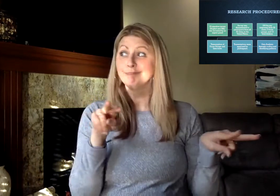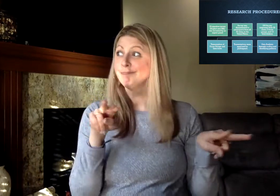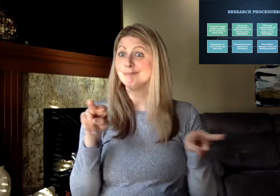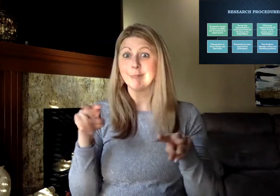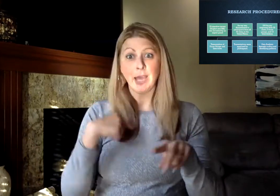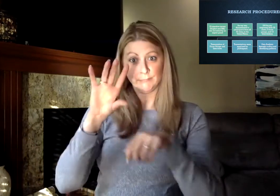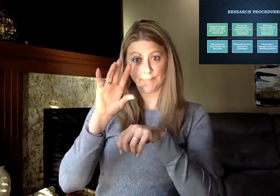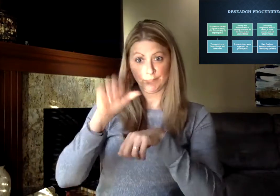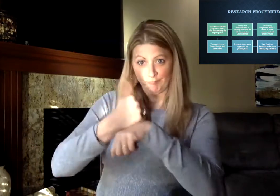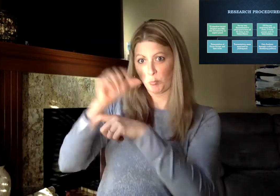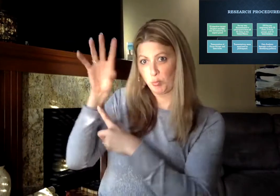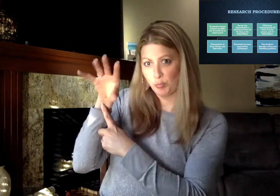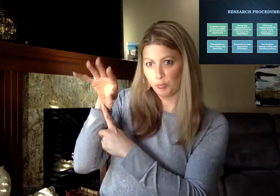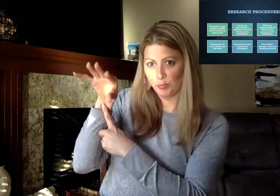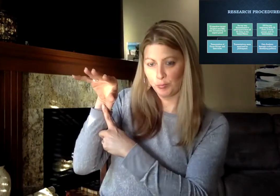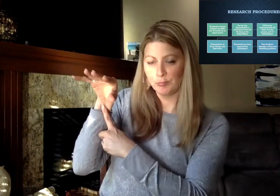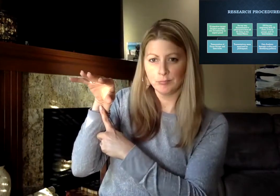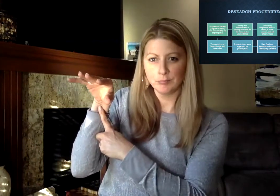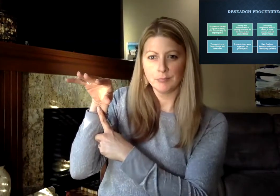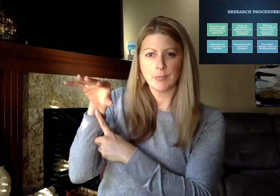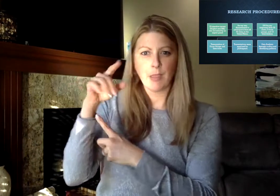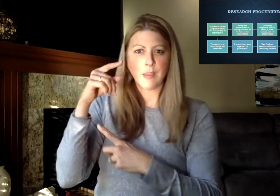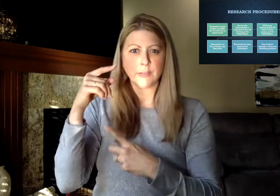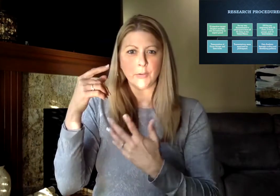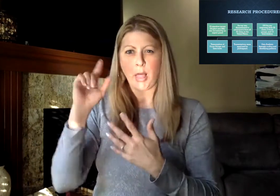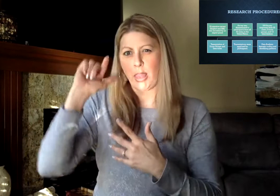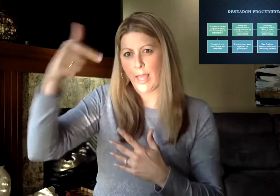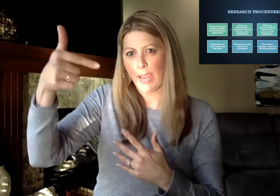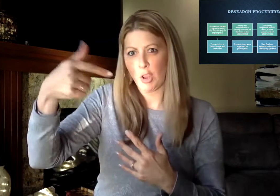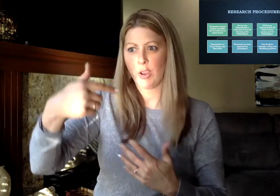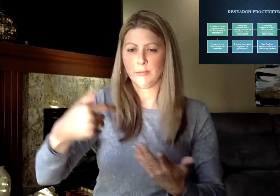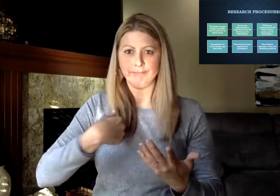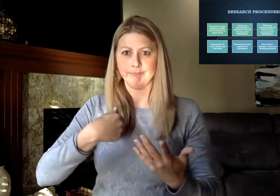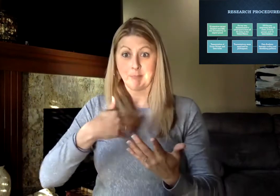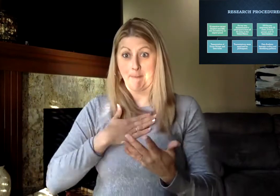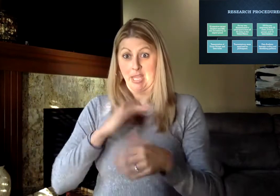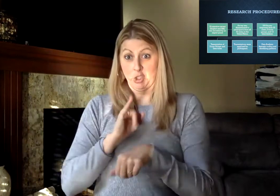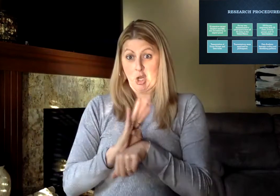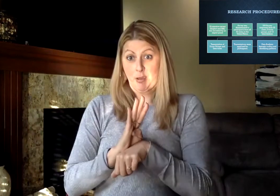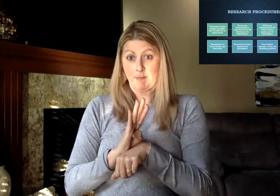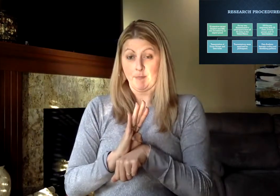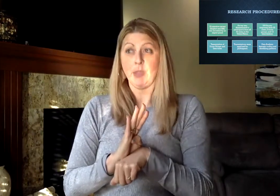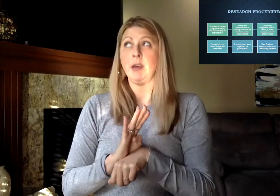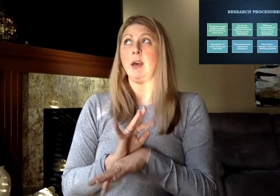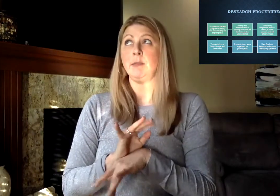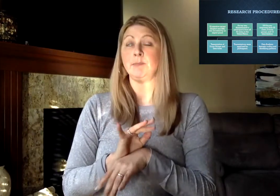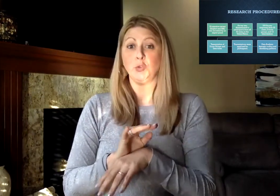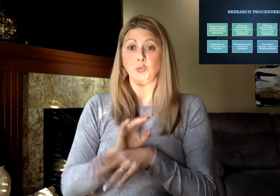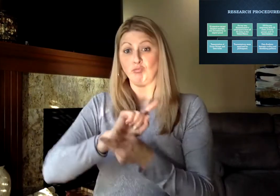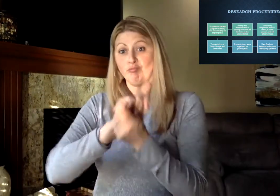back and watched them talk. I had a video camera set up, and later my job